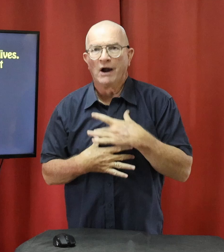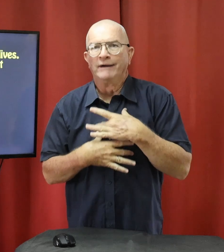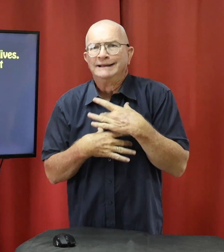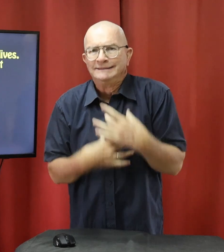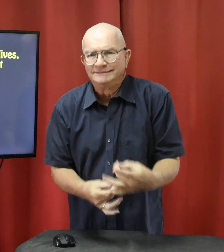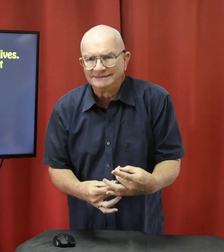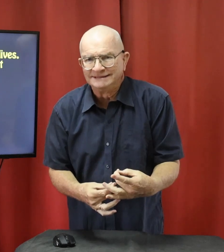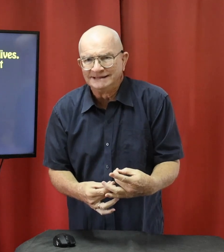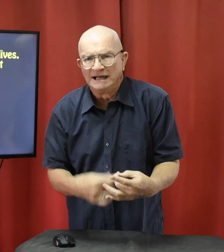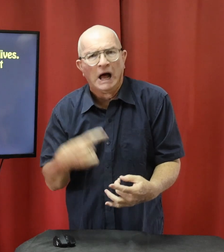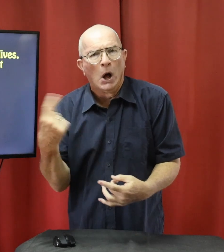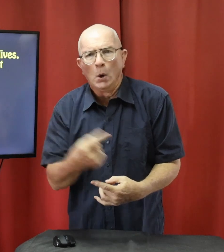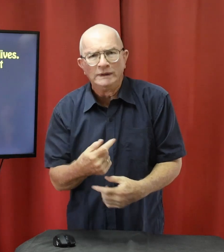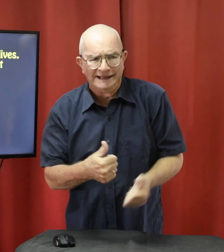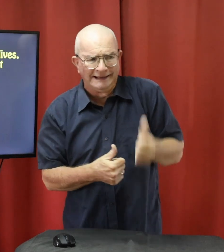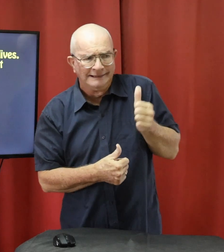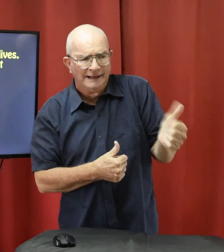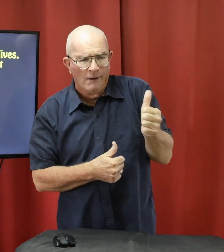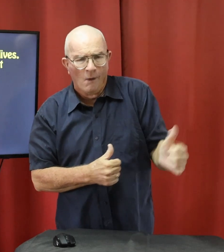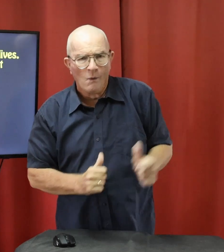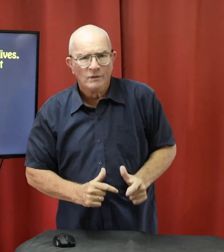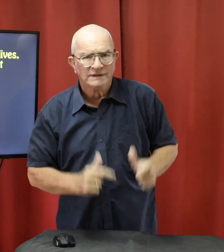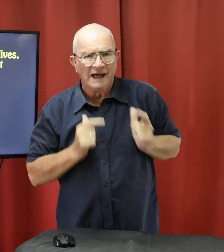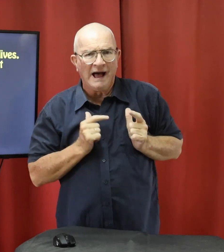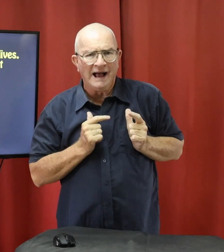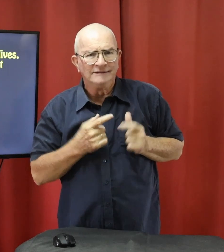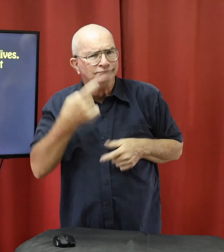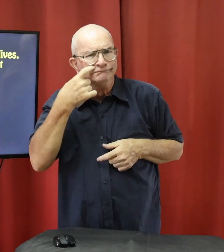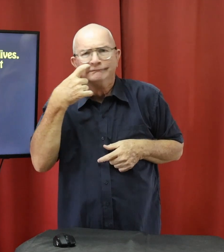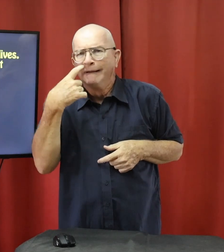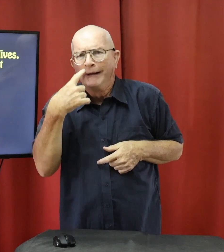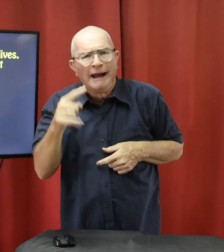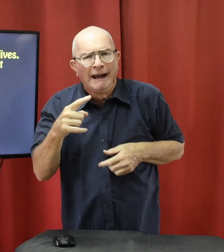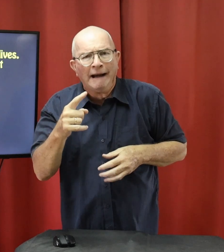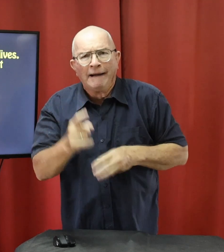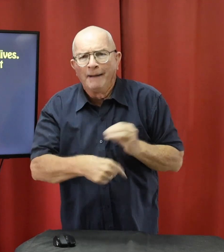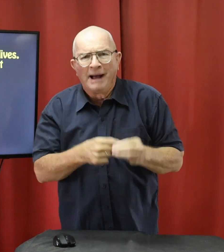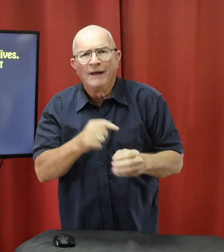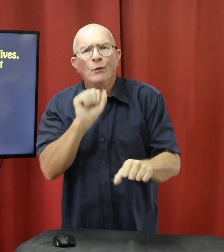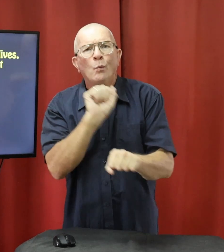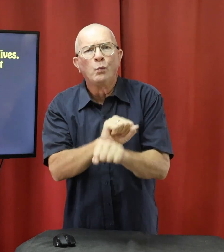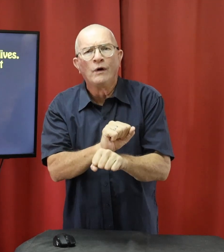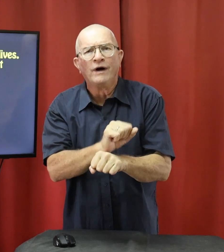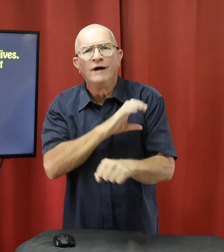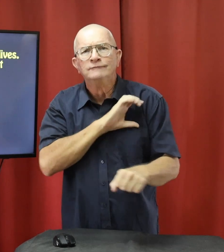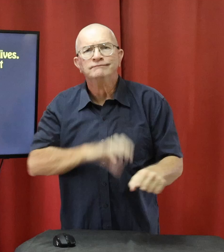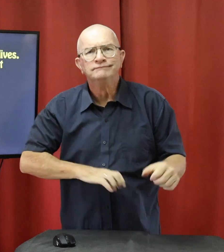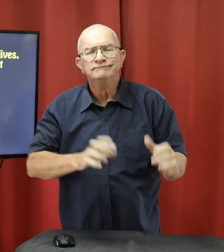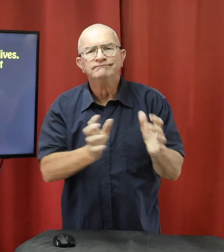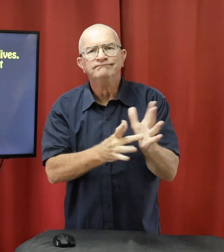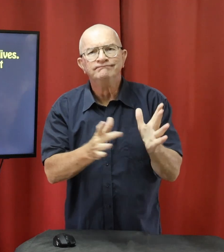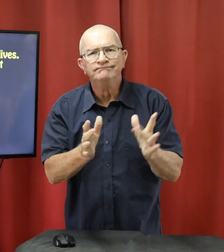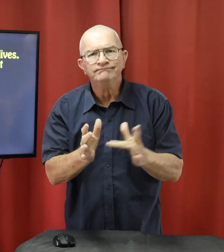Some others are interested only in their own lives. They don't care about the work of Christ